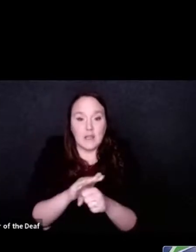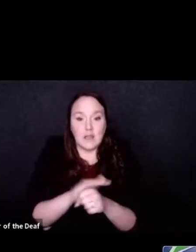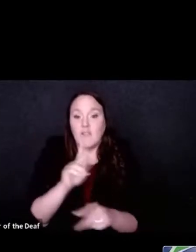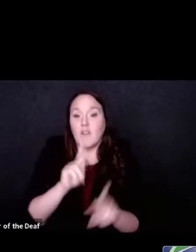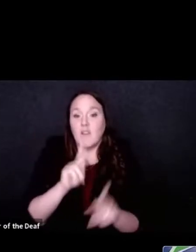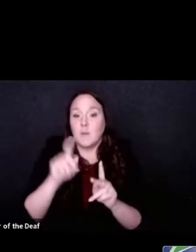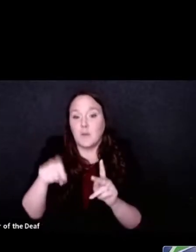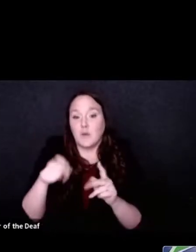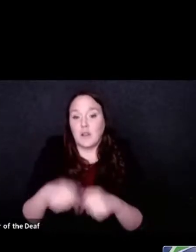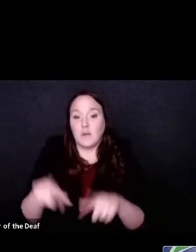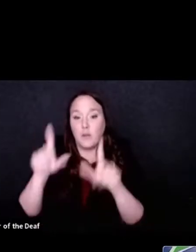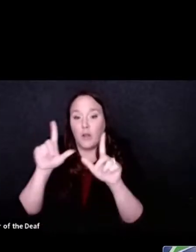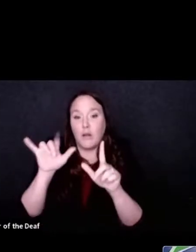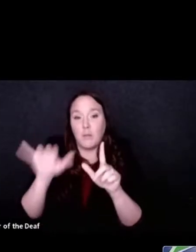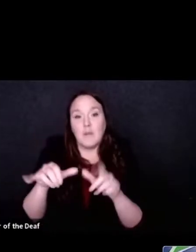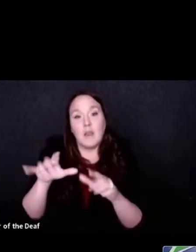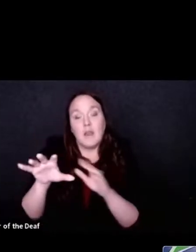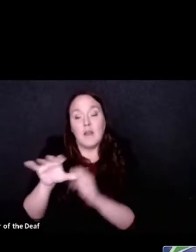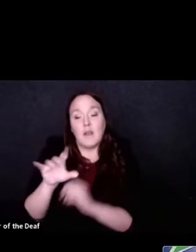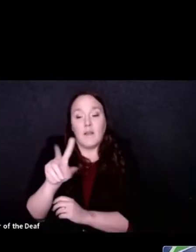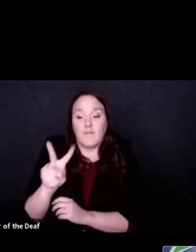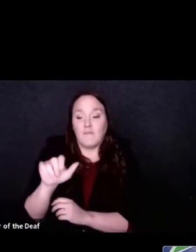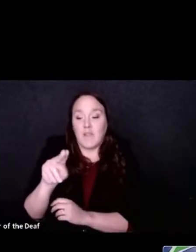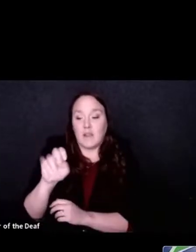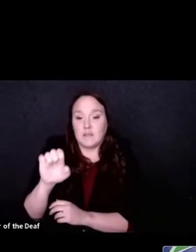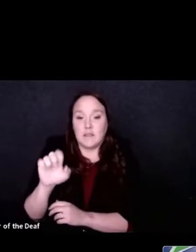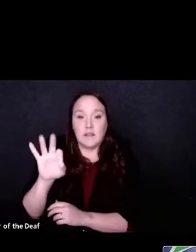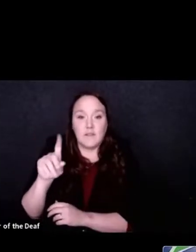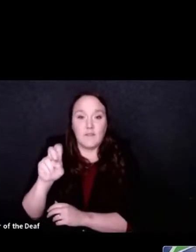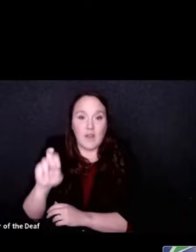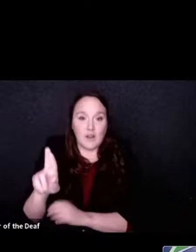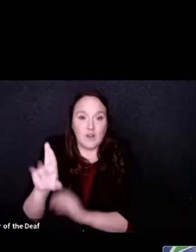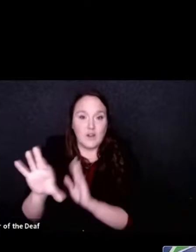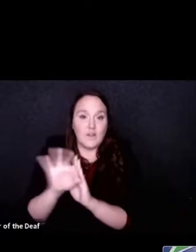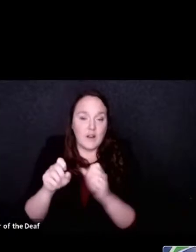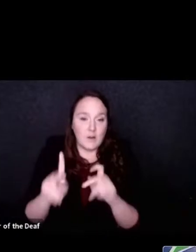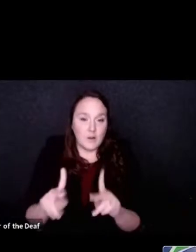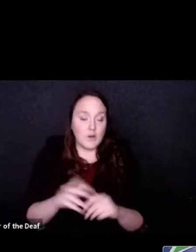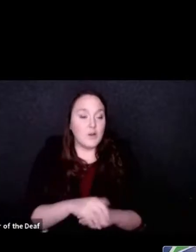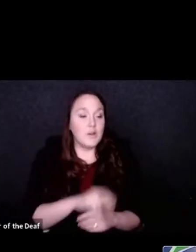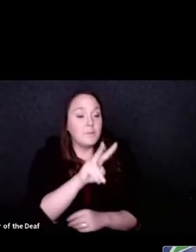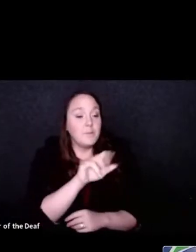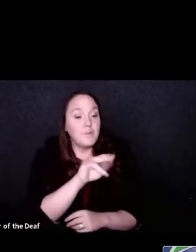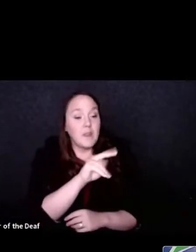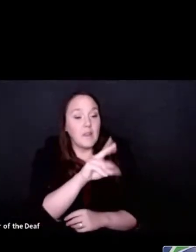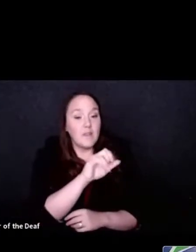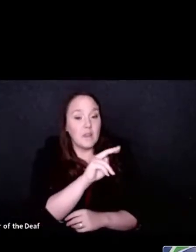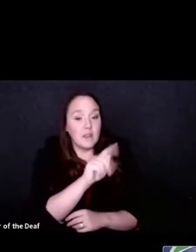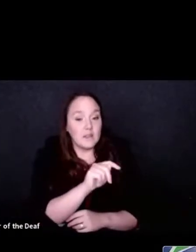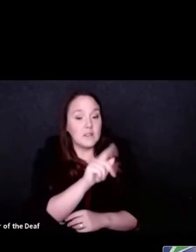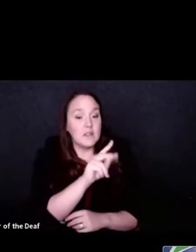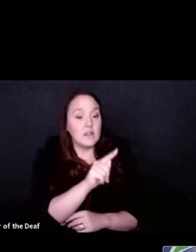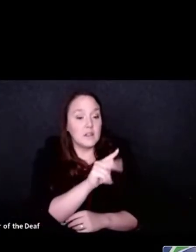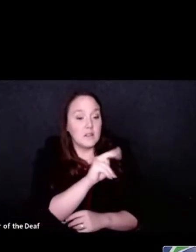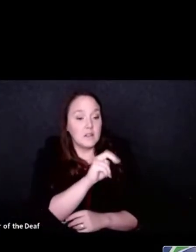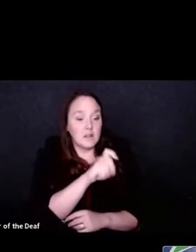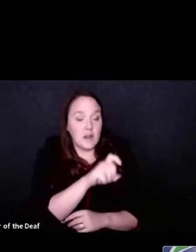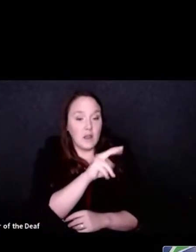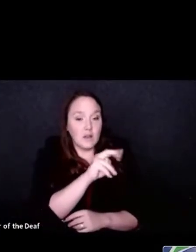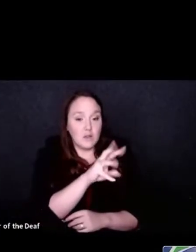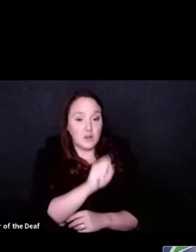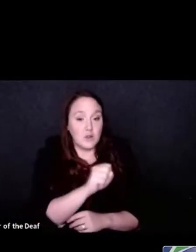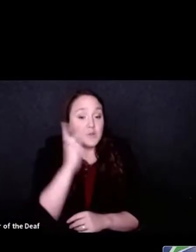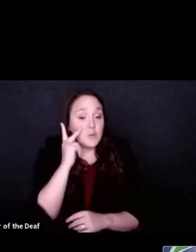Vaccine Finder to look for opportunities. Hey, Vincent with Knox News. We've seen a plateauing of cases and a decline